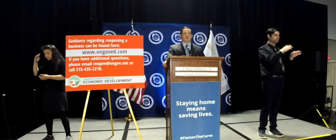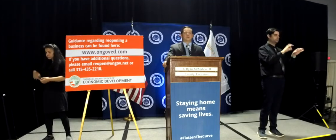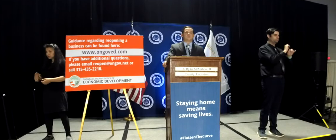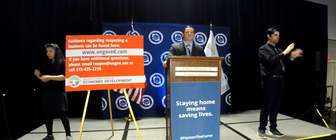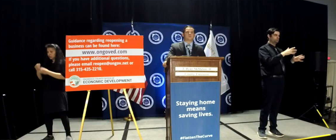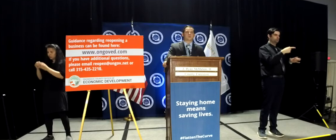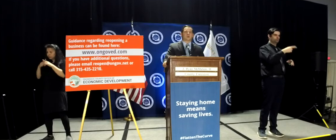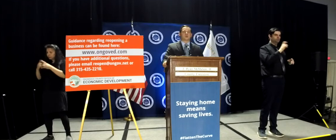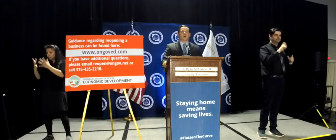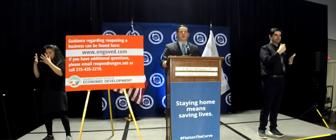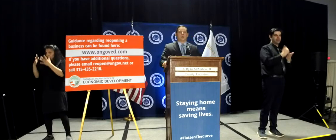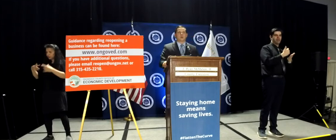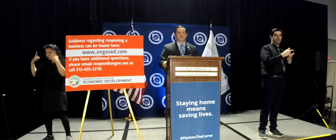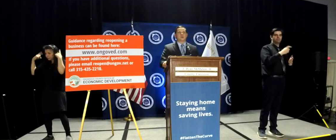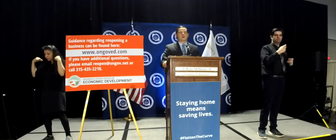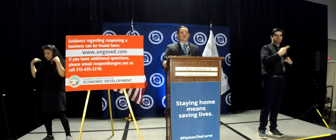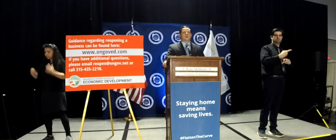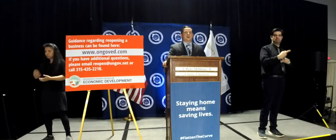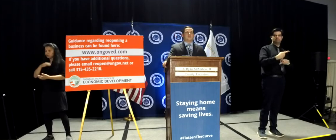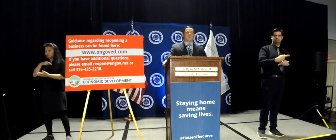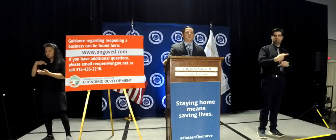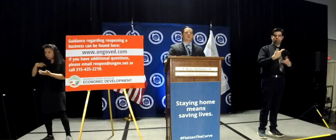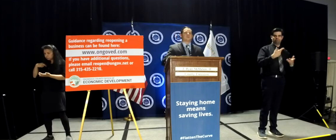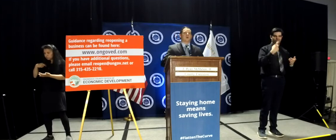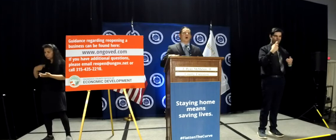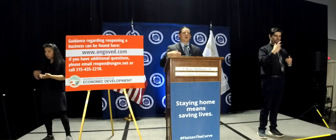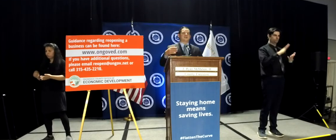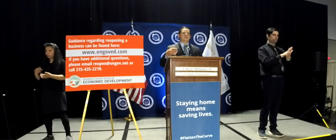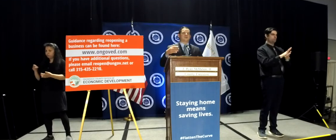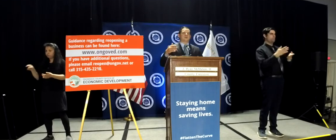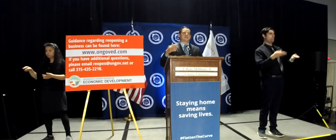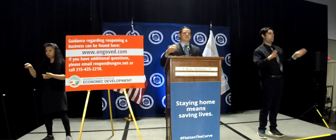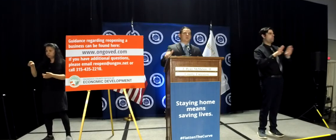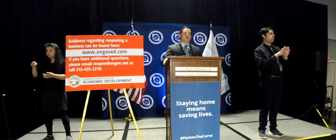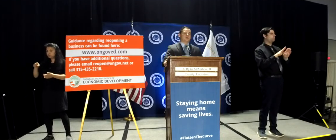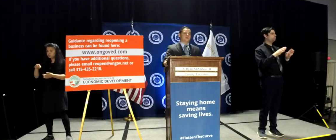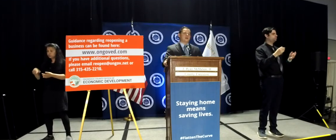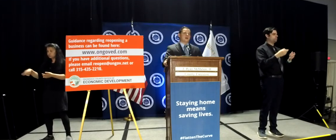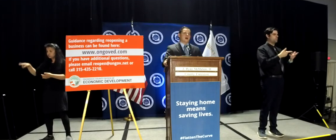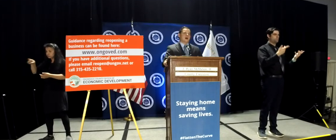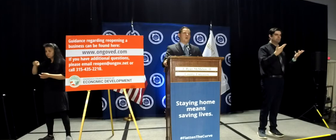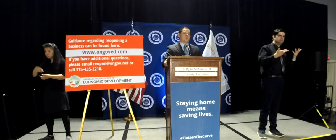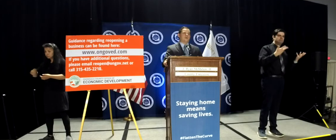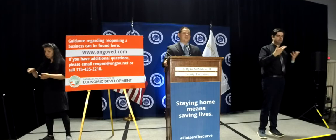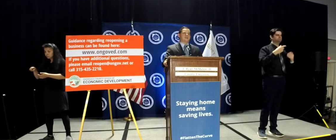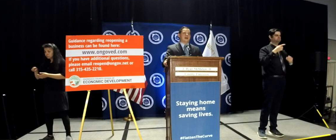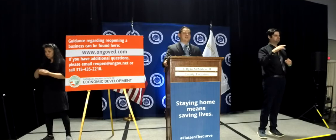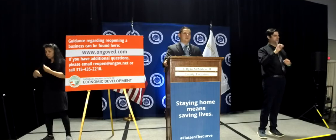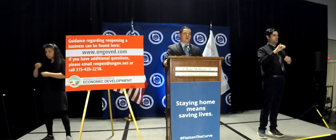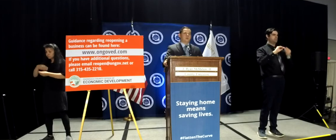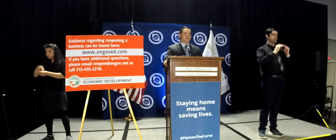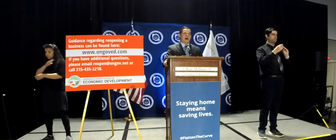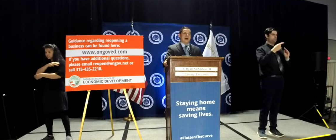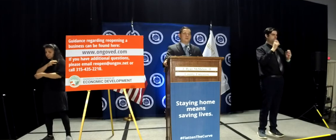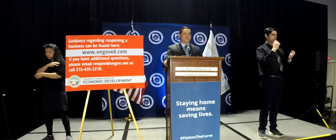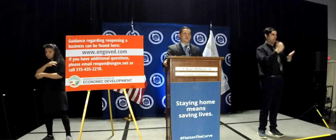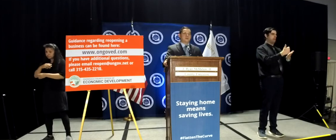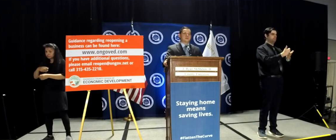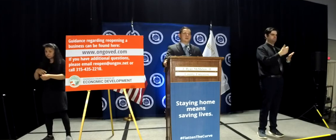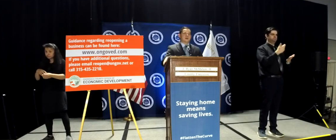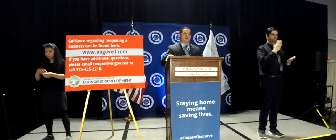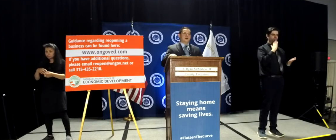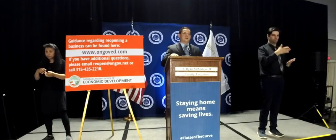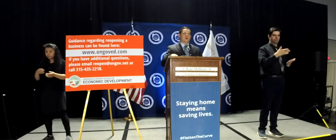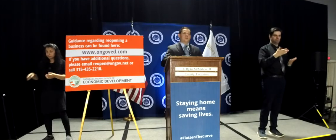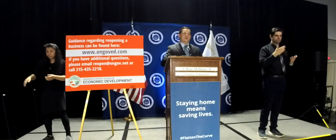healthcare workers, nursing home workers. We then have opened it up to all essential business employees when we've had slots available. Why?